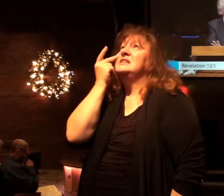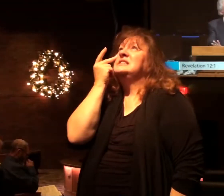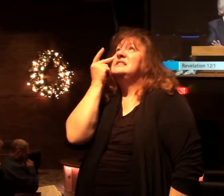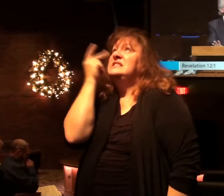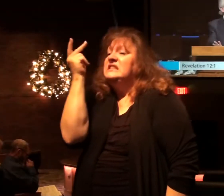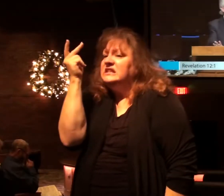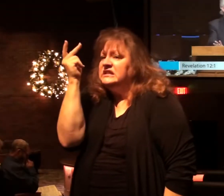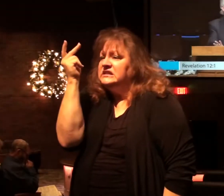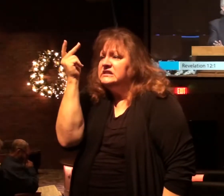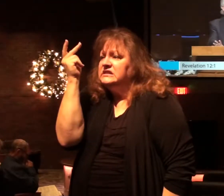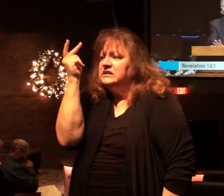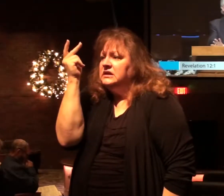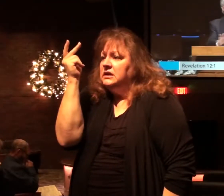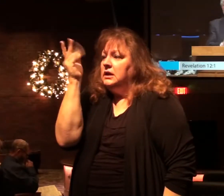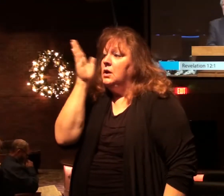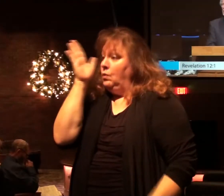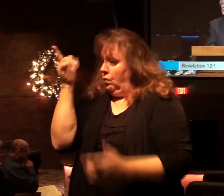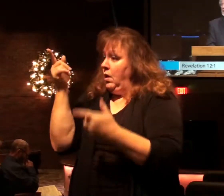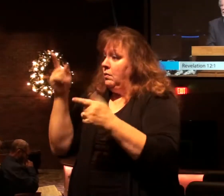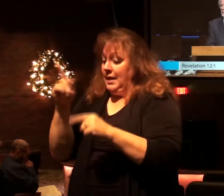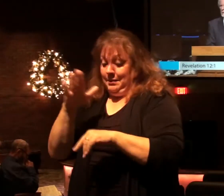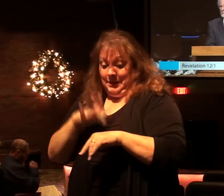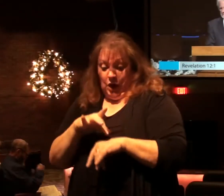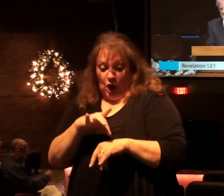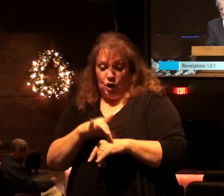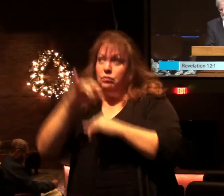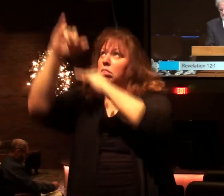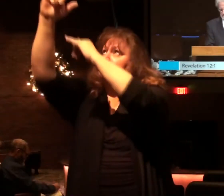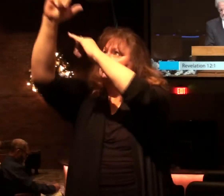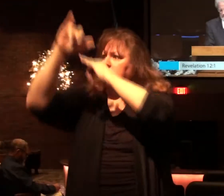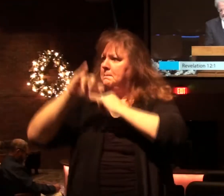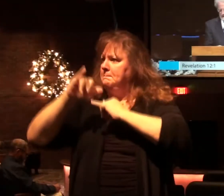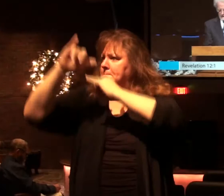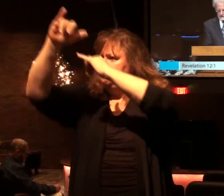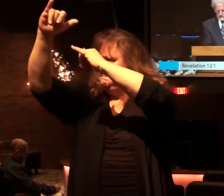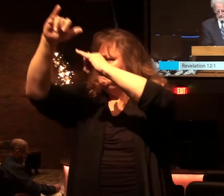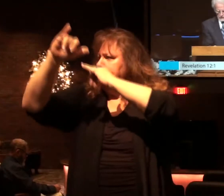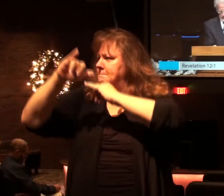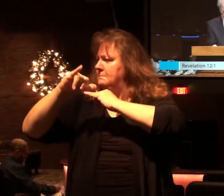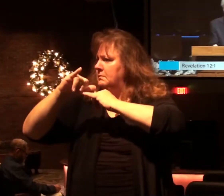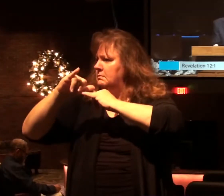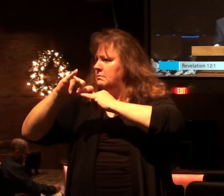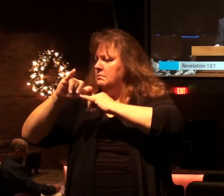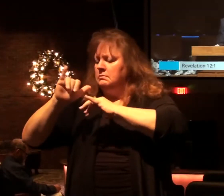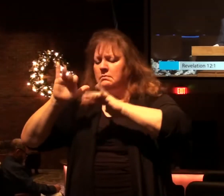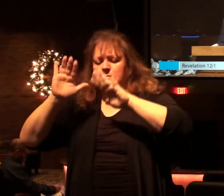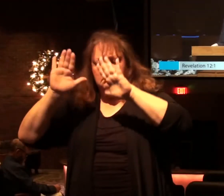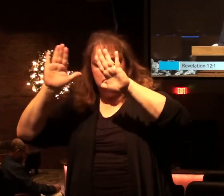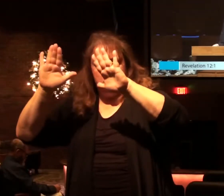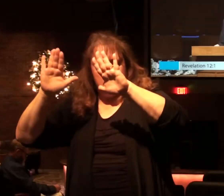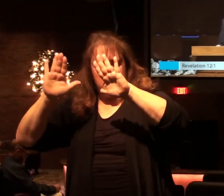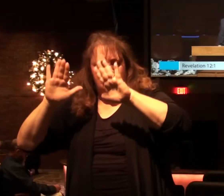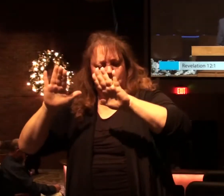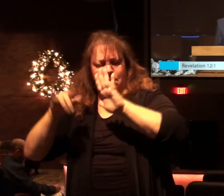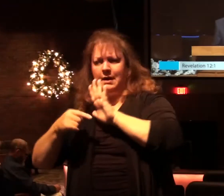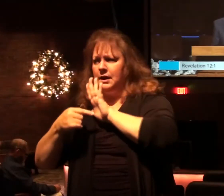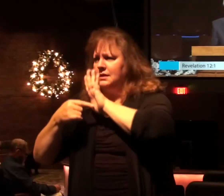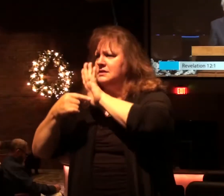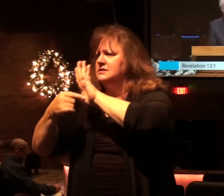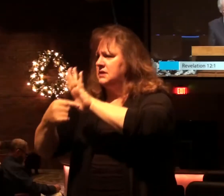is a preview of what is going to take place on the earth. It's a miraculous